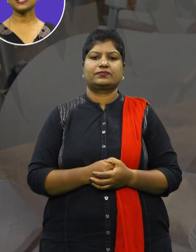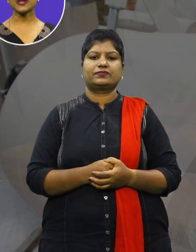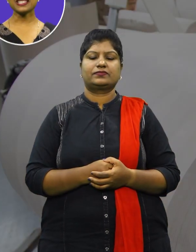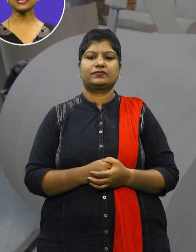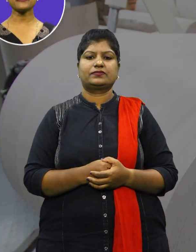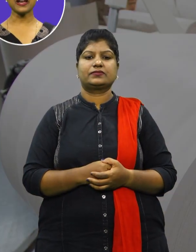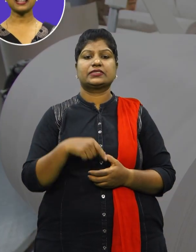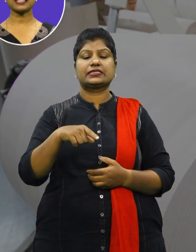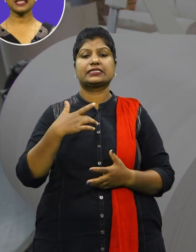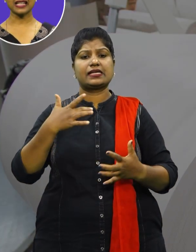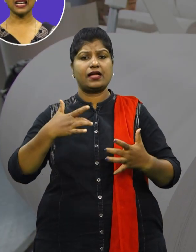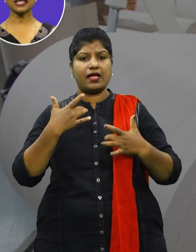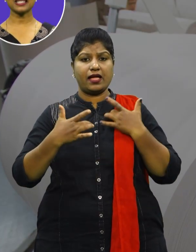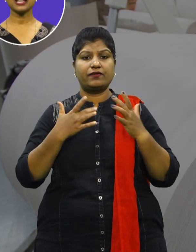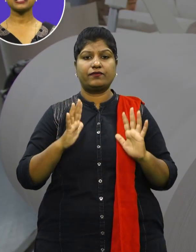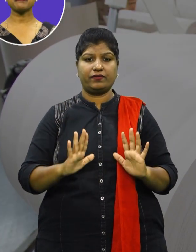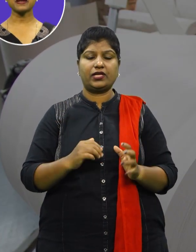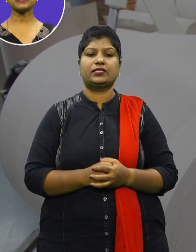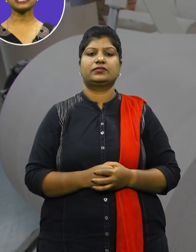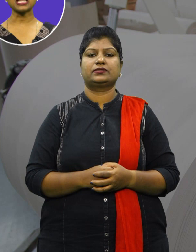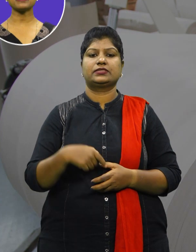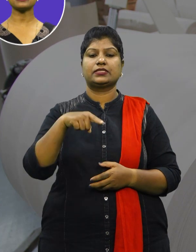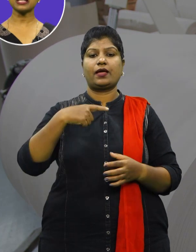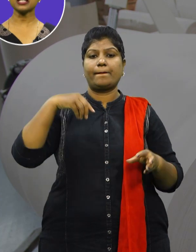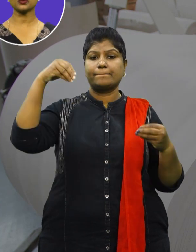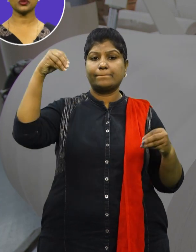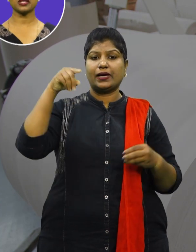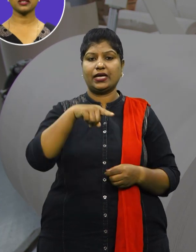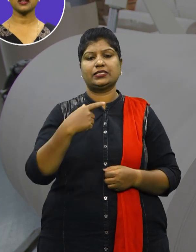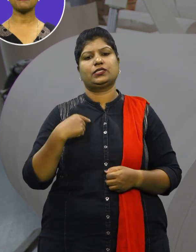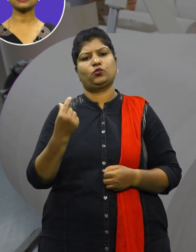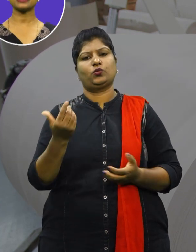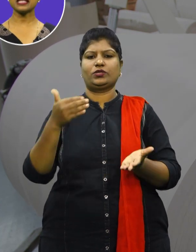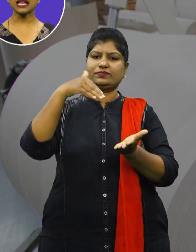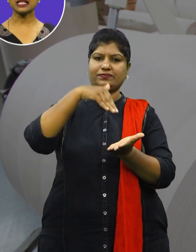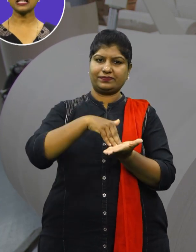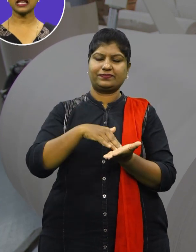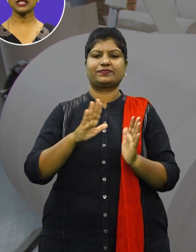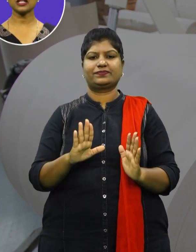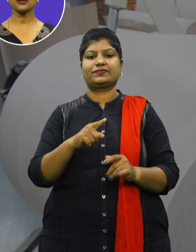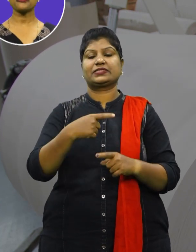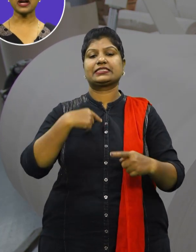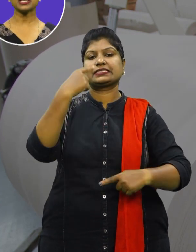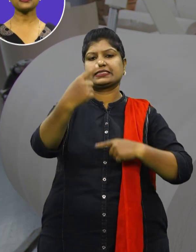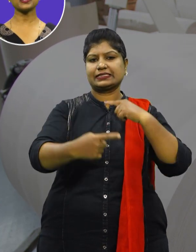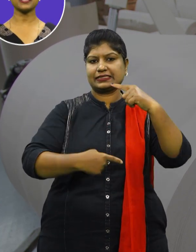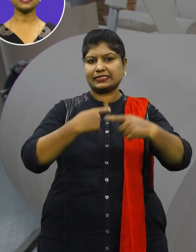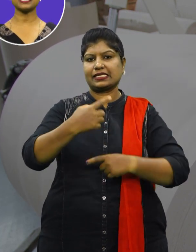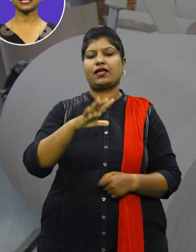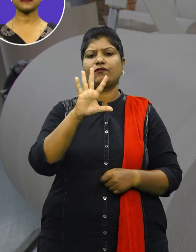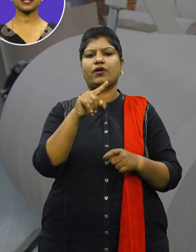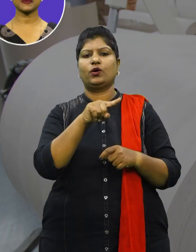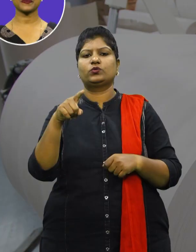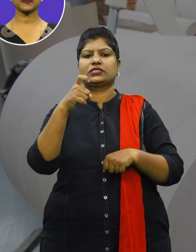The interesting fact is that the paper can be reused by recycling it 5 to